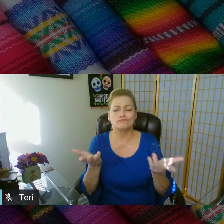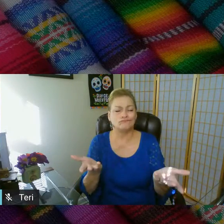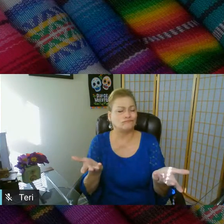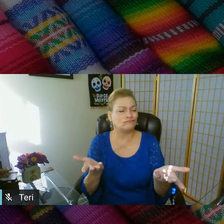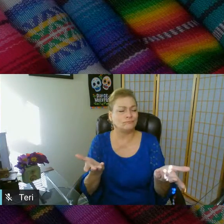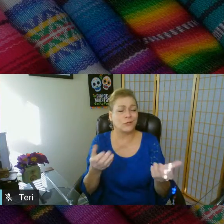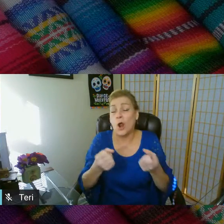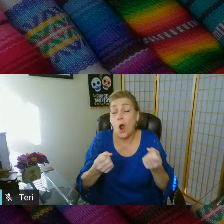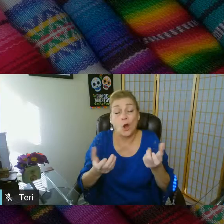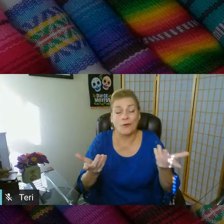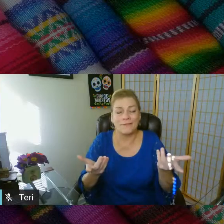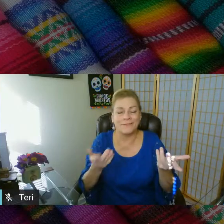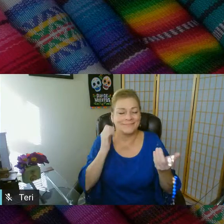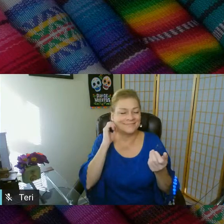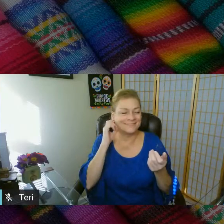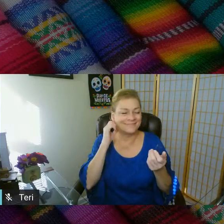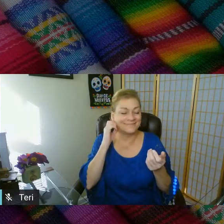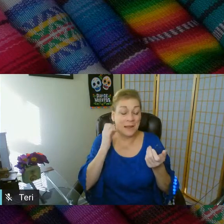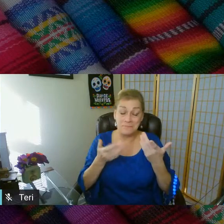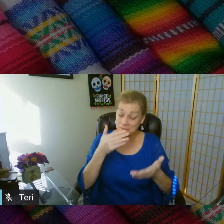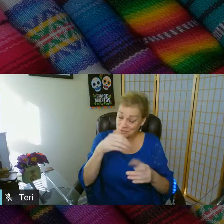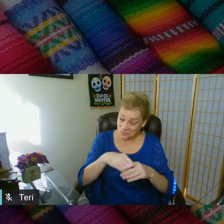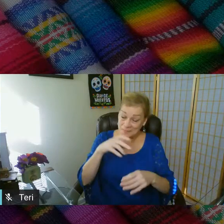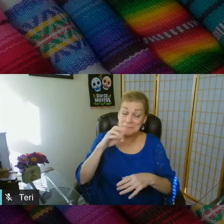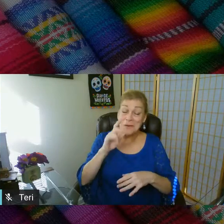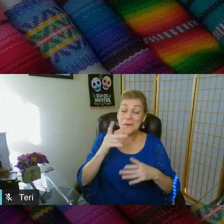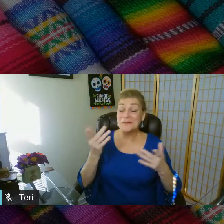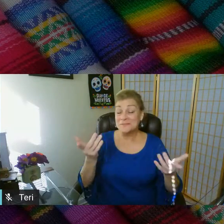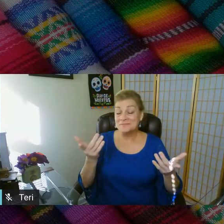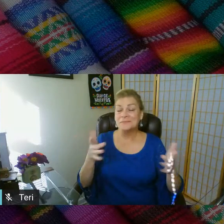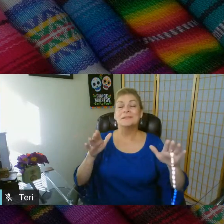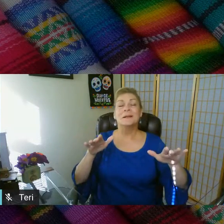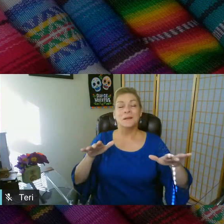the car, at the park.